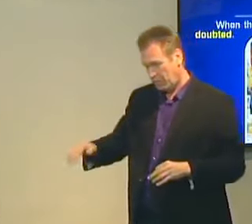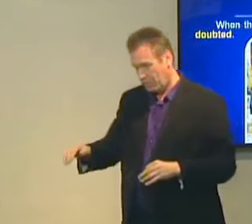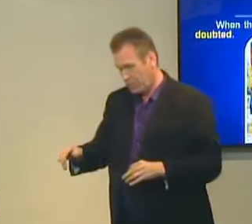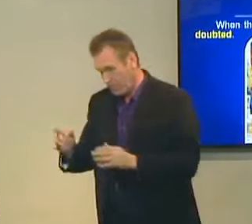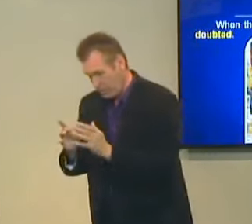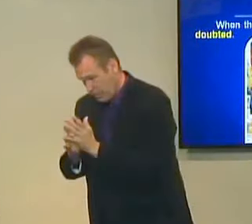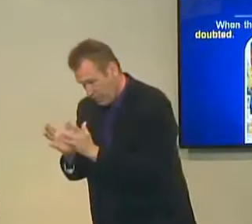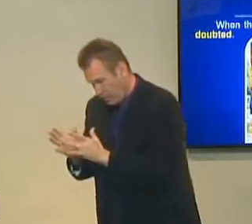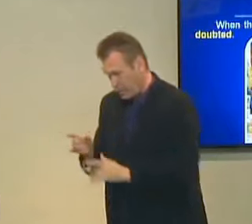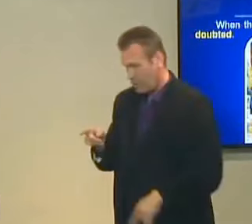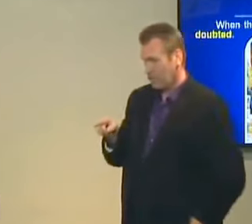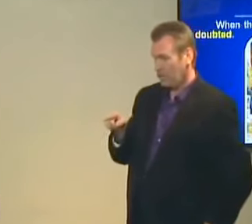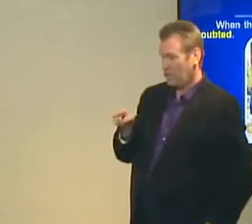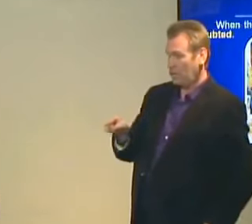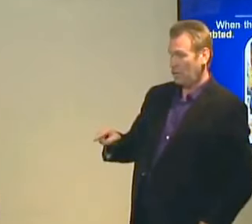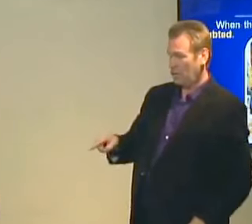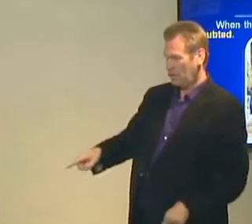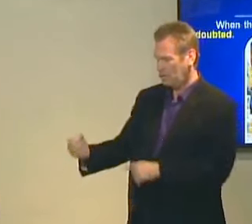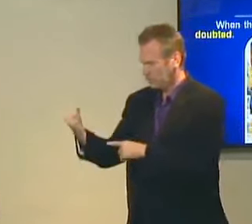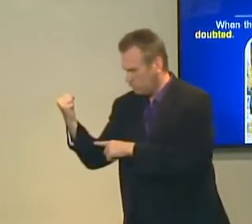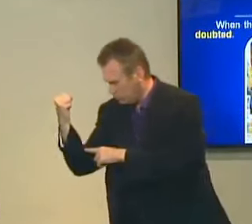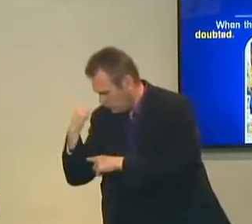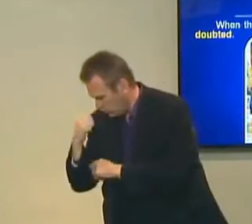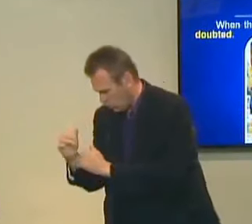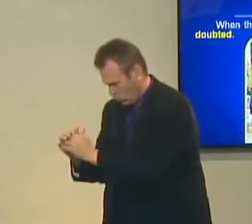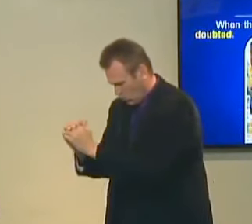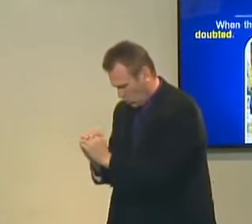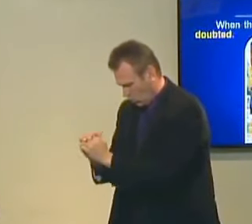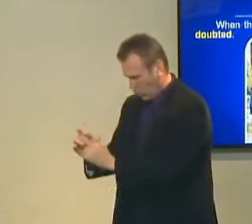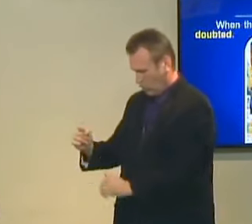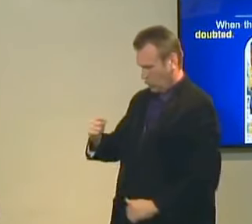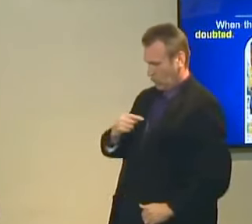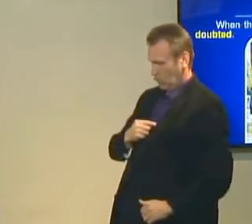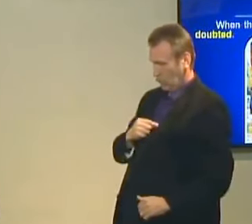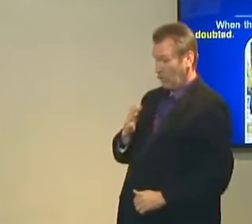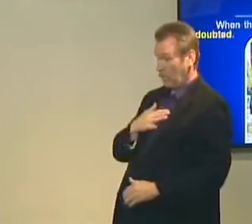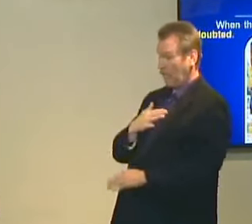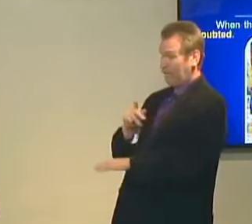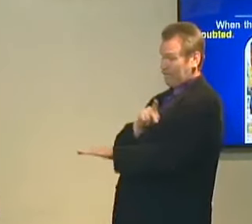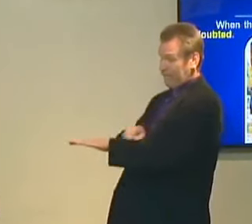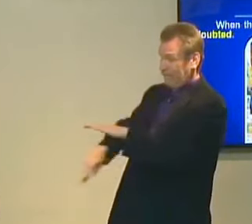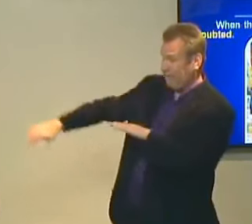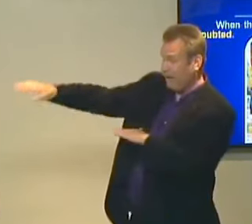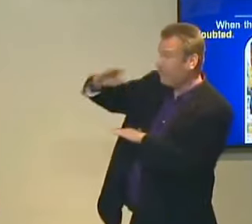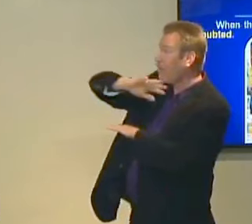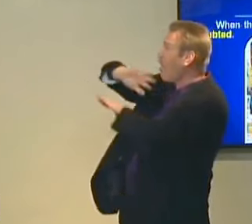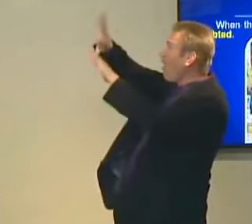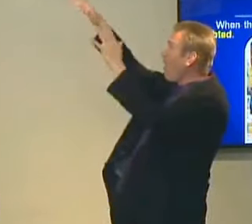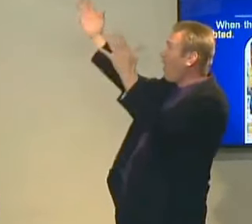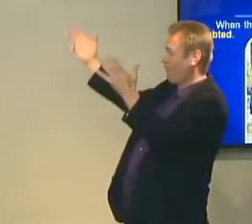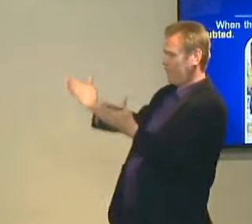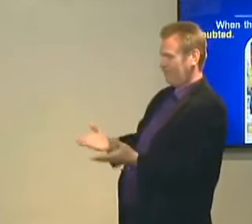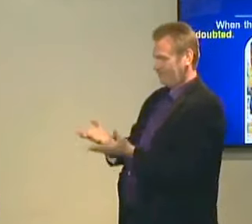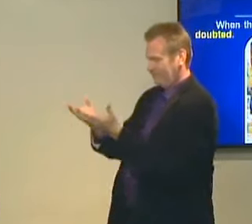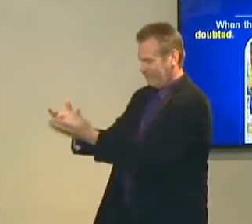These are very famous things. And He said in the first time, said to Him, If you will bow down to Me, then I will give you